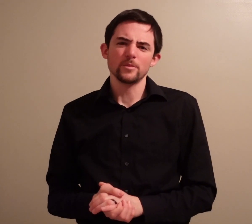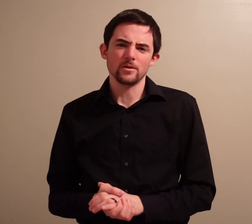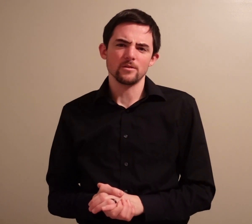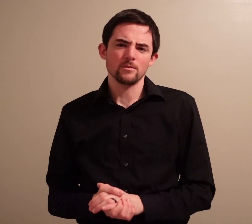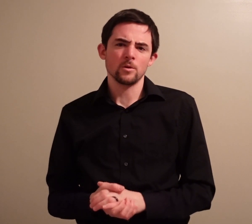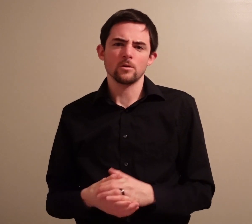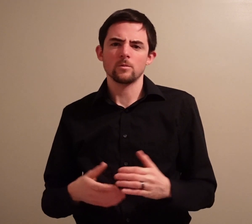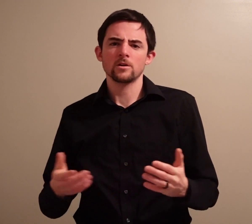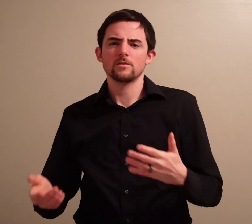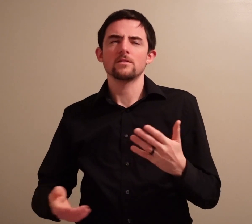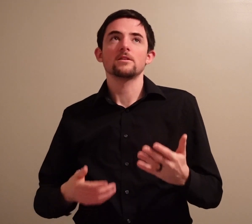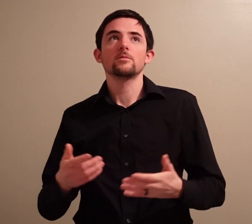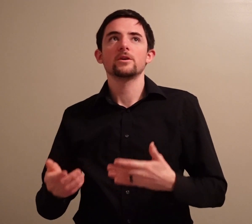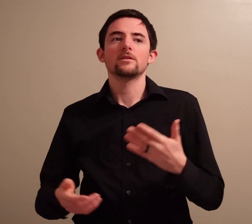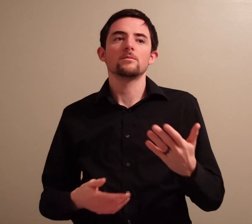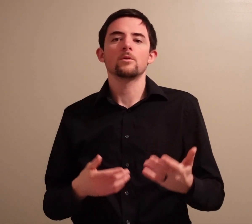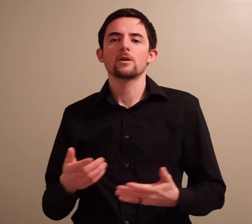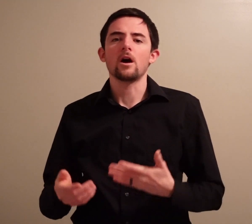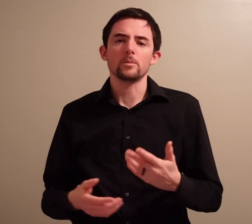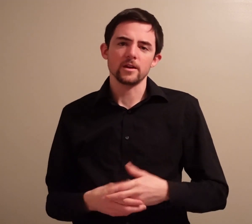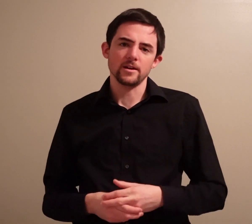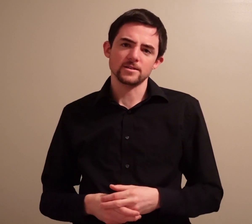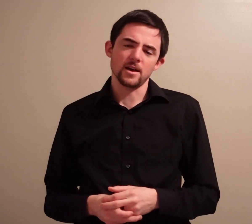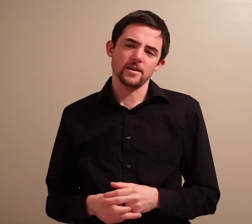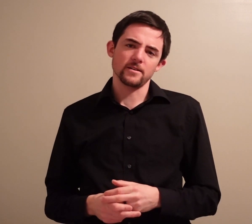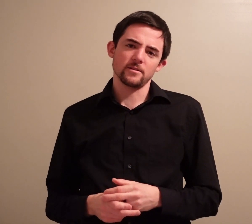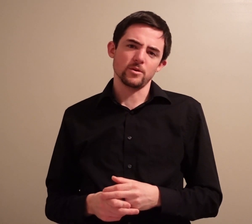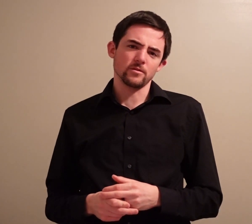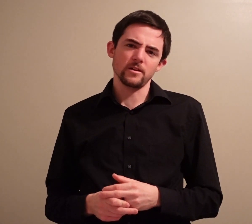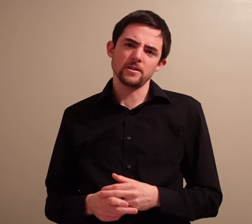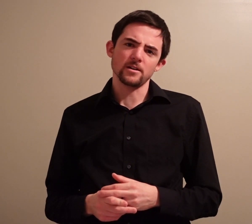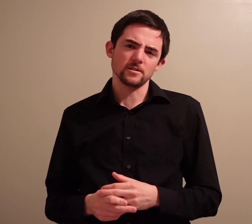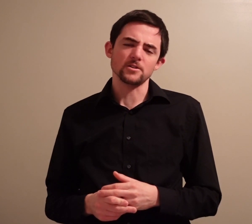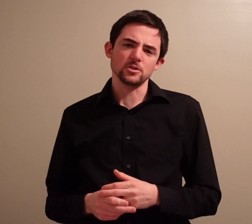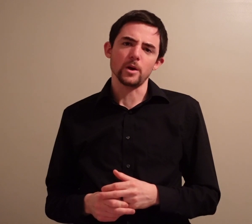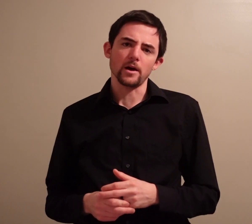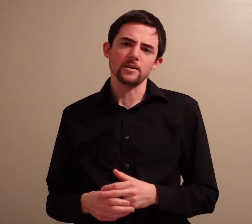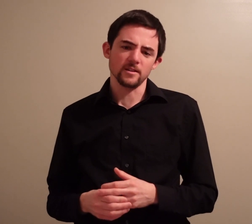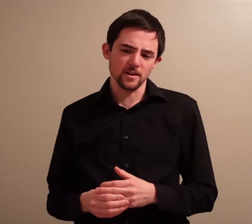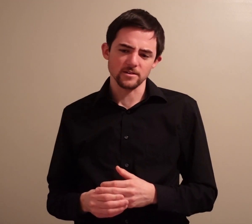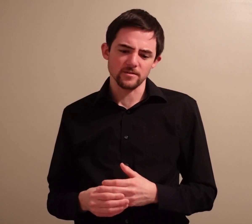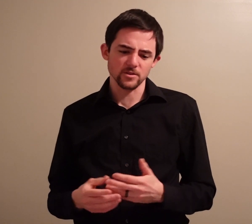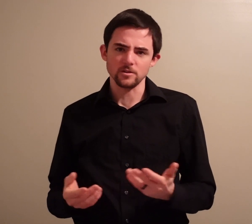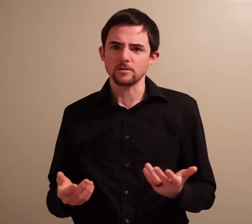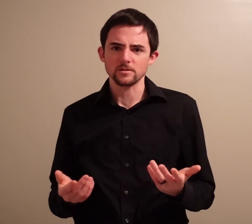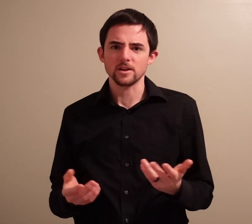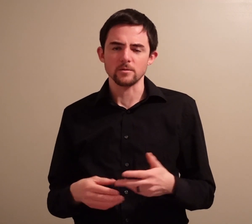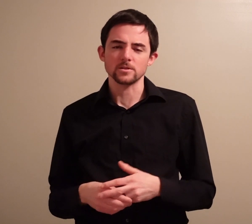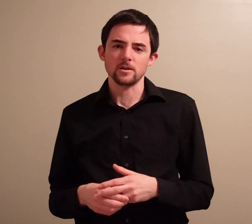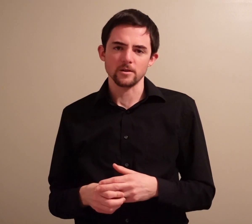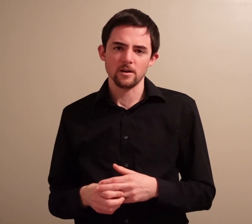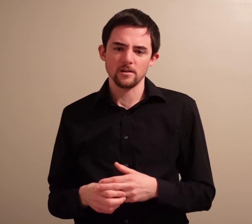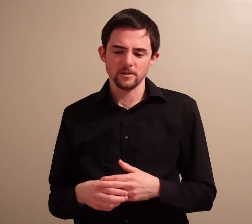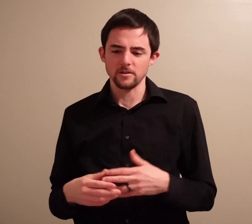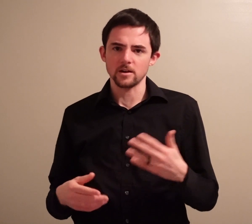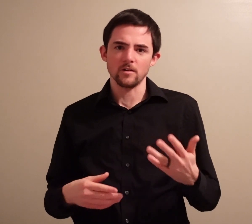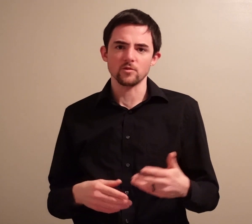bit more complicated sign, but really not too bad in the end after you understand what's going on and you get comfortable